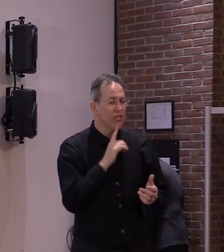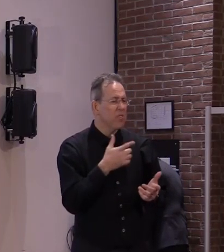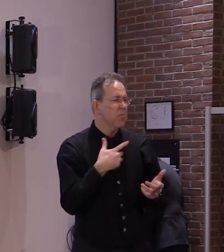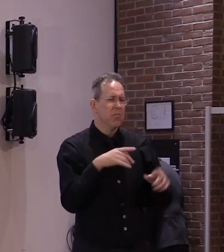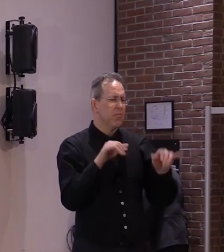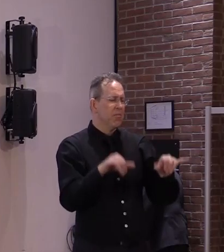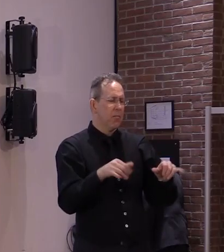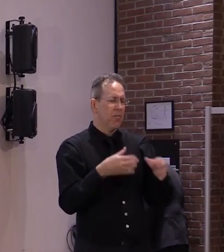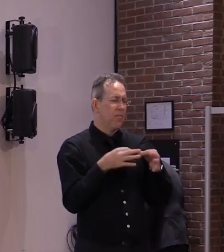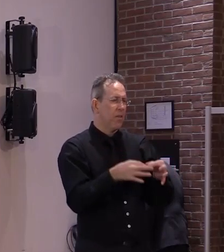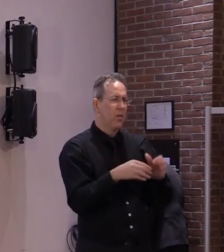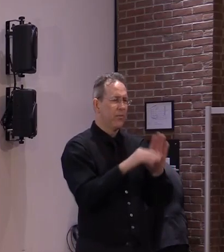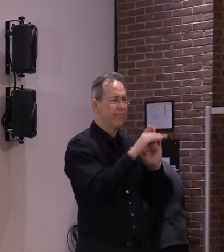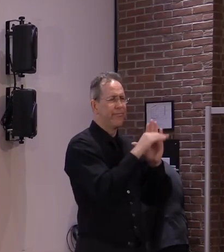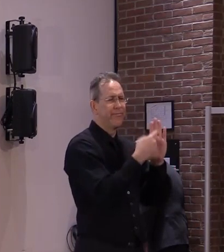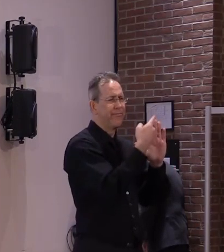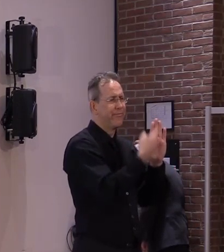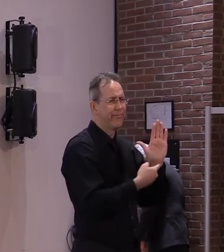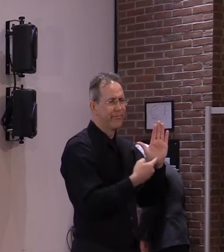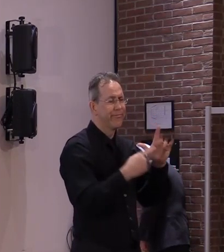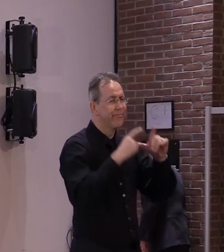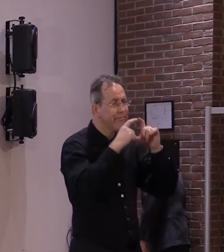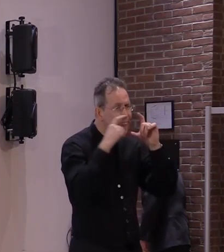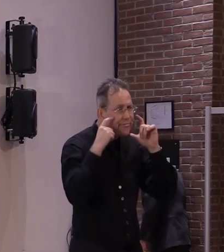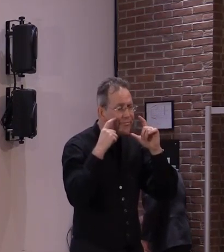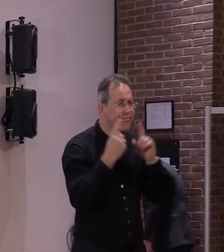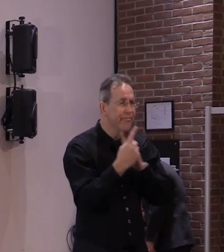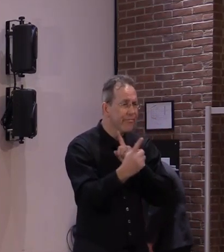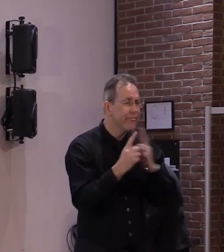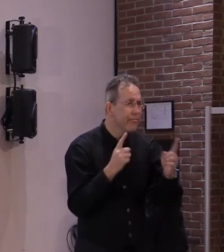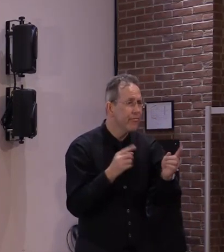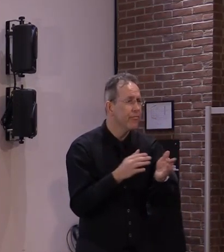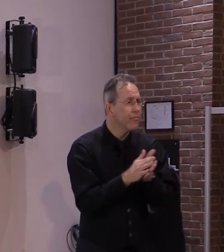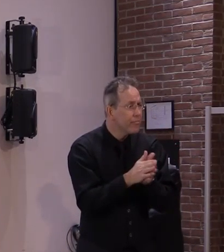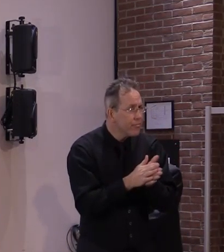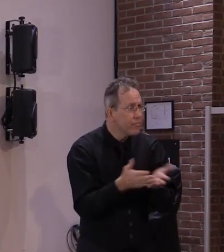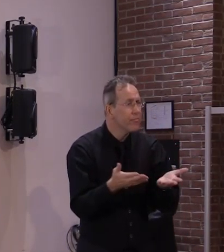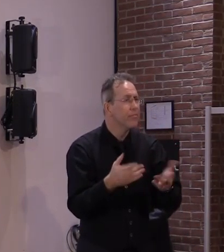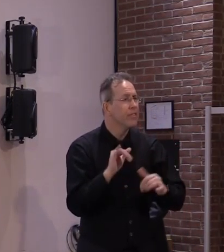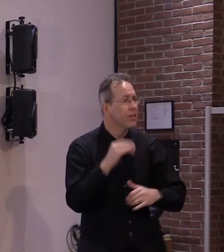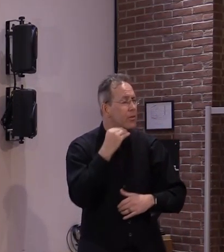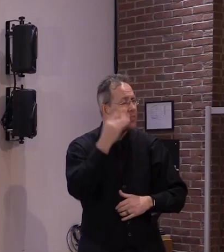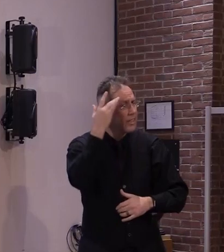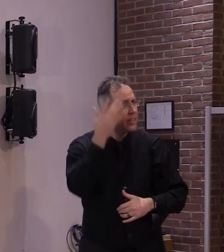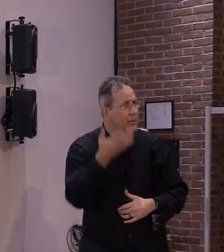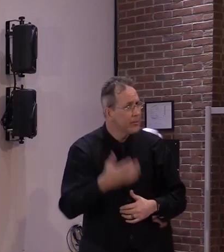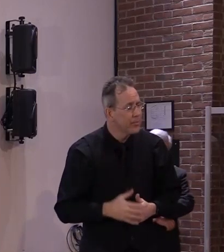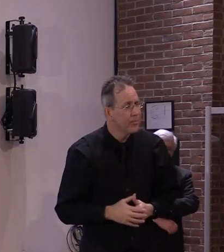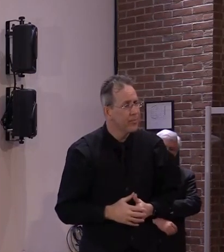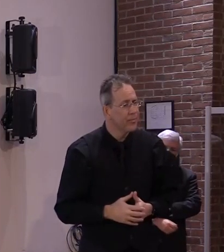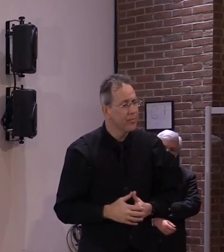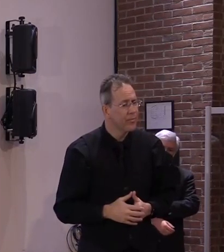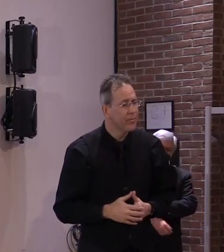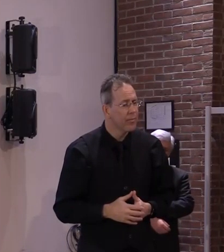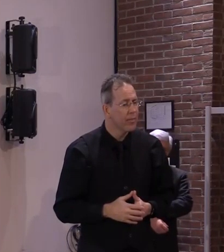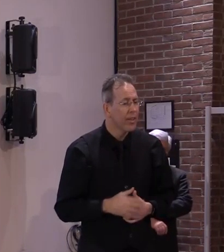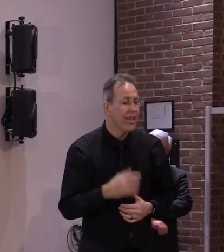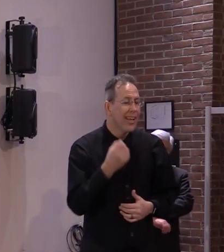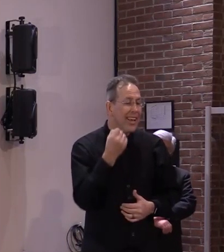one exception, and that's, of course, there has to be adherence to guidance regarding, if it's an indoor facility, the